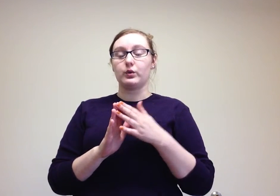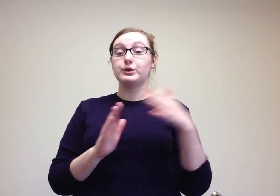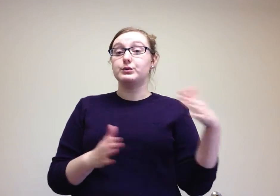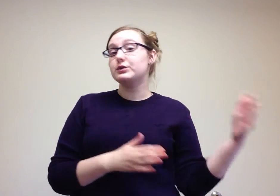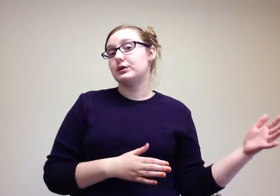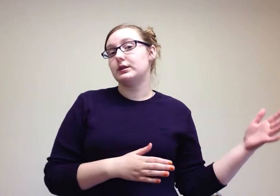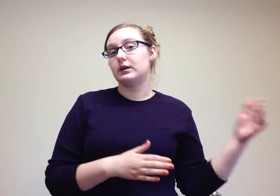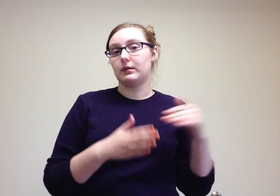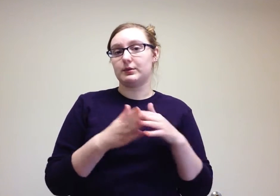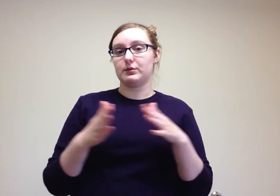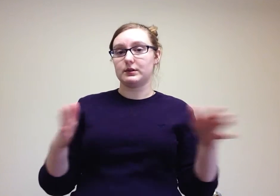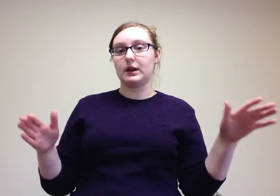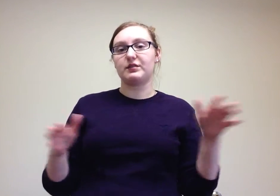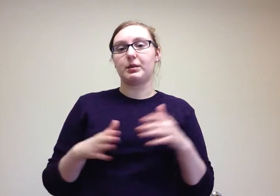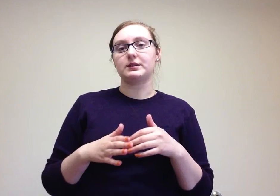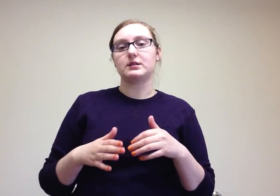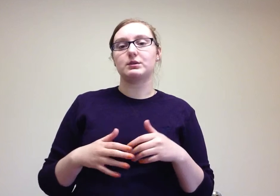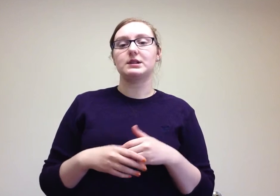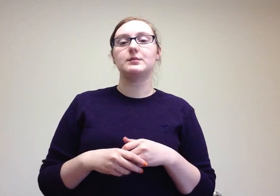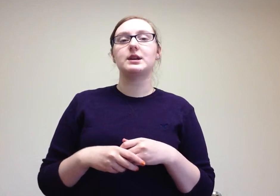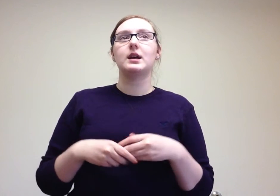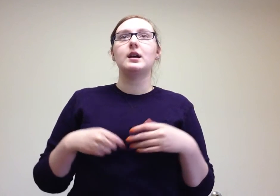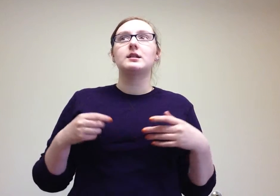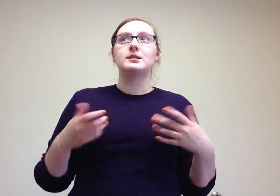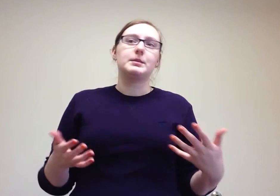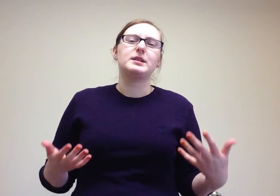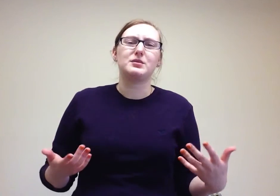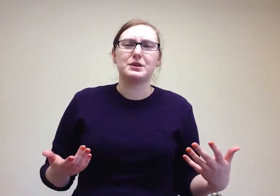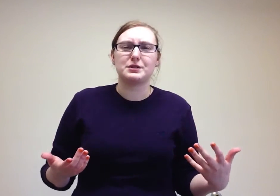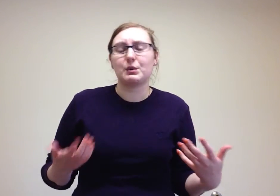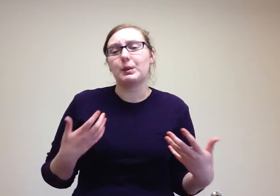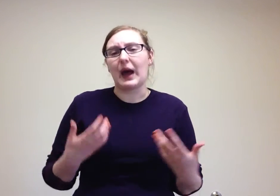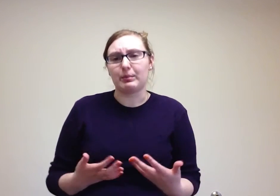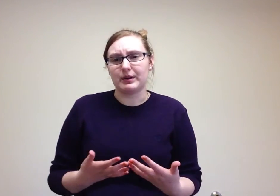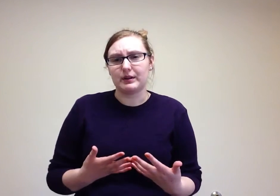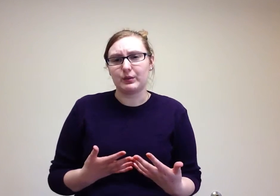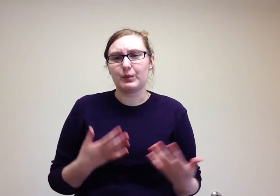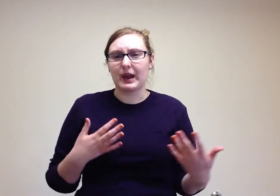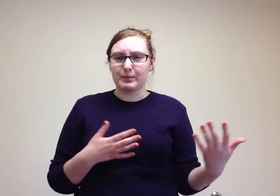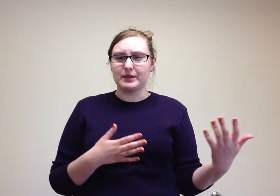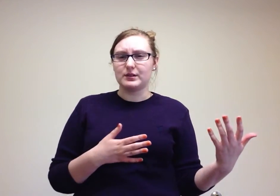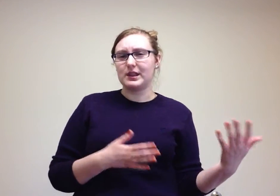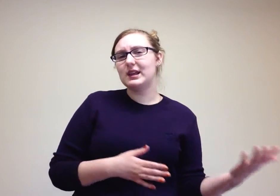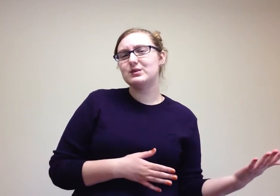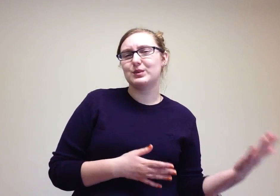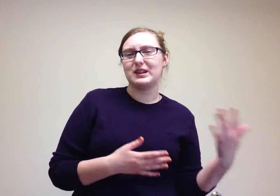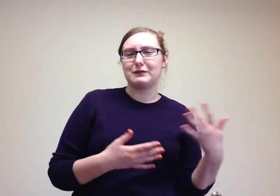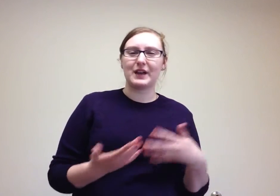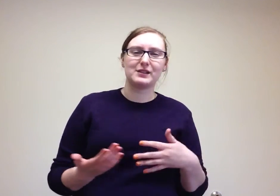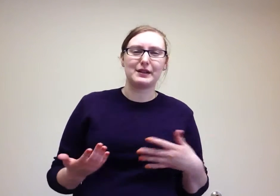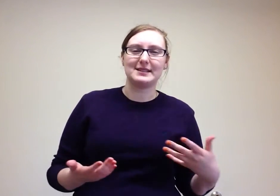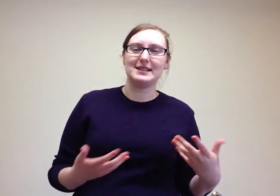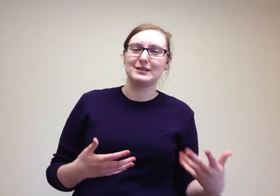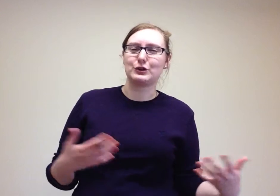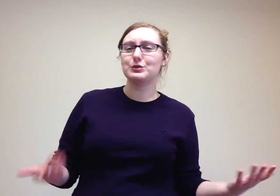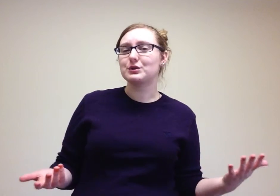to children through this kind of process with the stamps, simply because they wanted to know what would happen to kids, what the effect of LSD is on children,